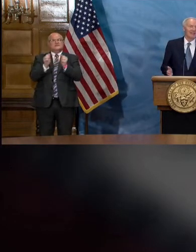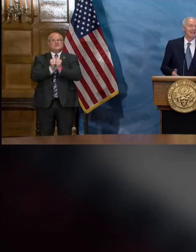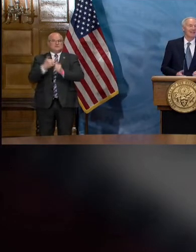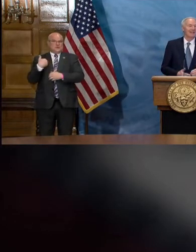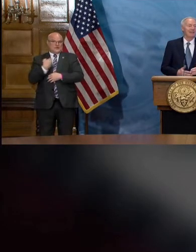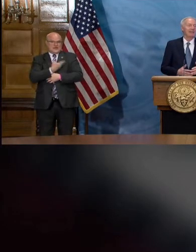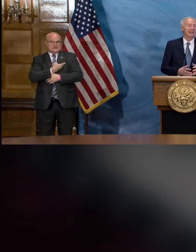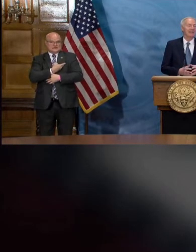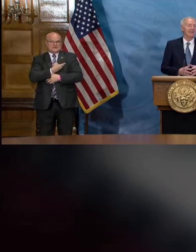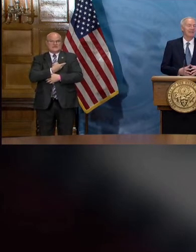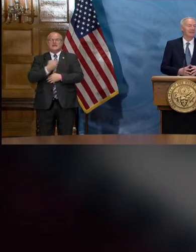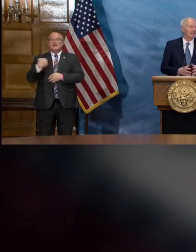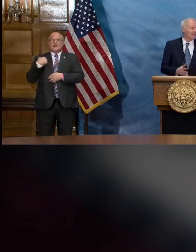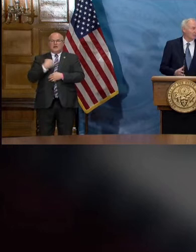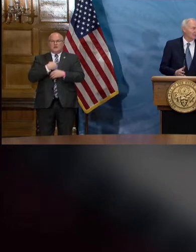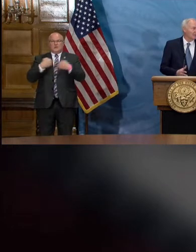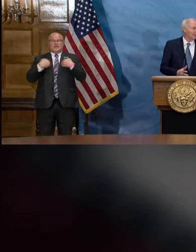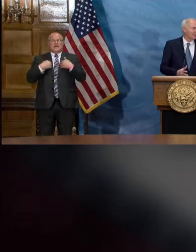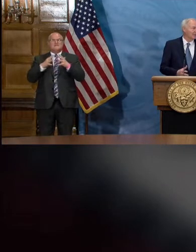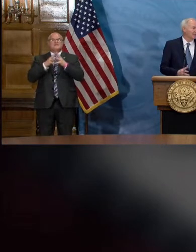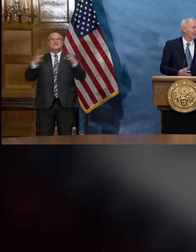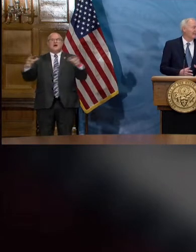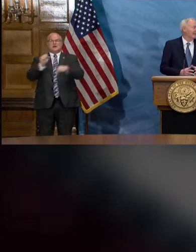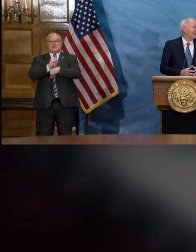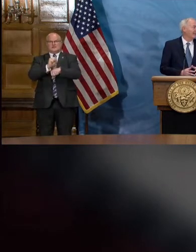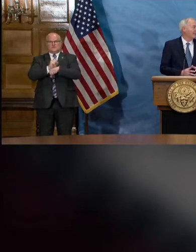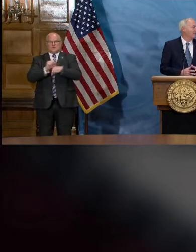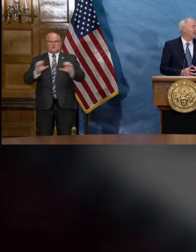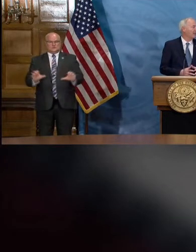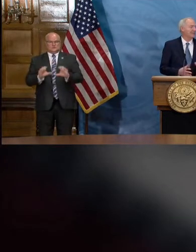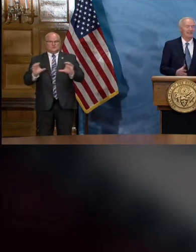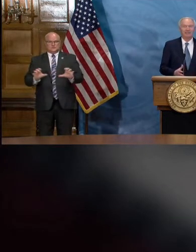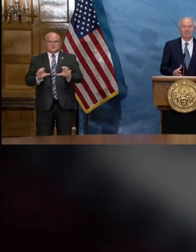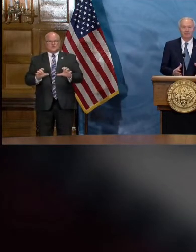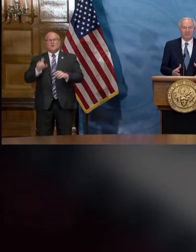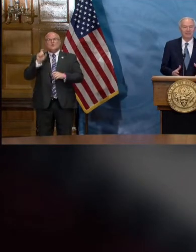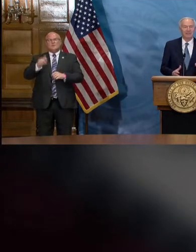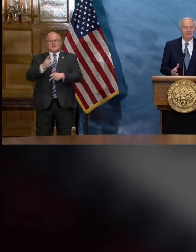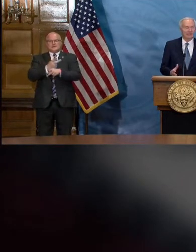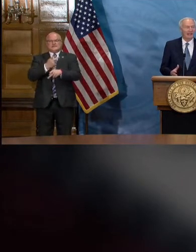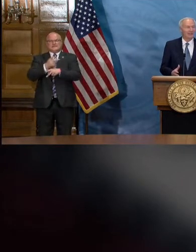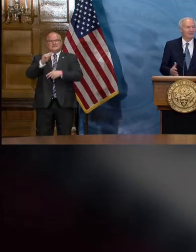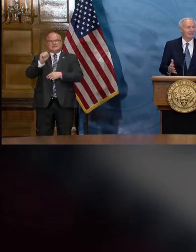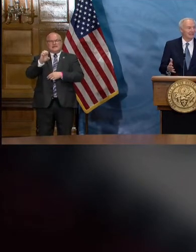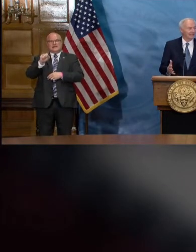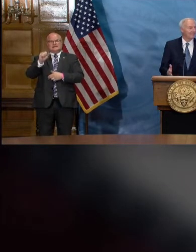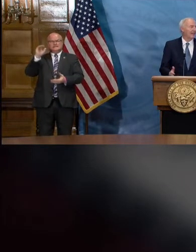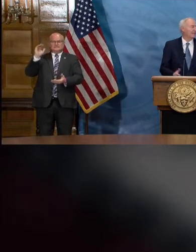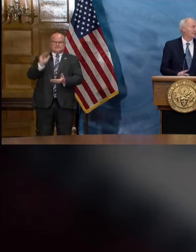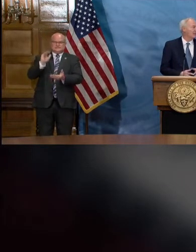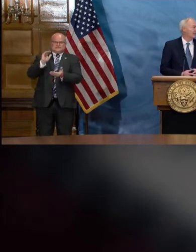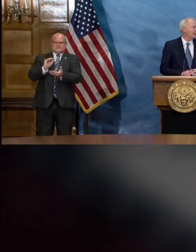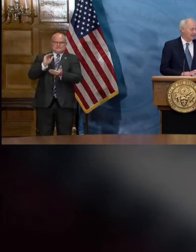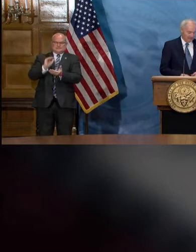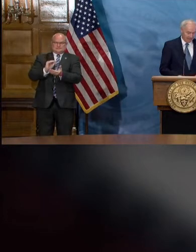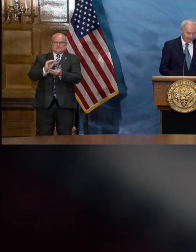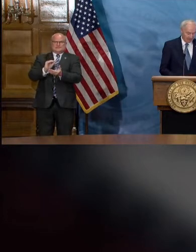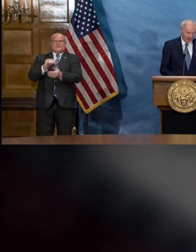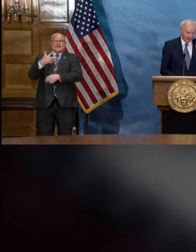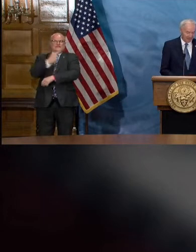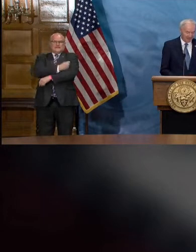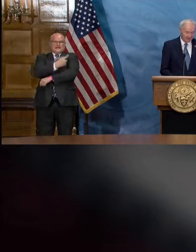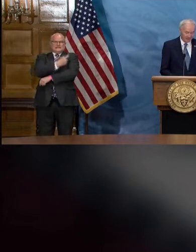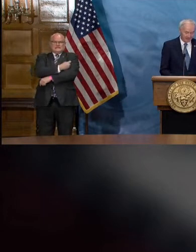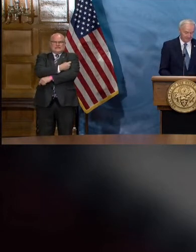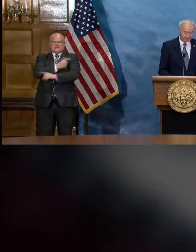us, and we have a lot of work to do, and we've got to keep those cases down, get vaccinated to stay